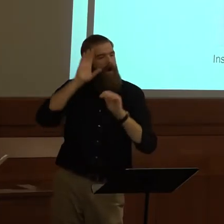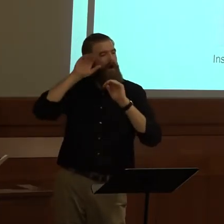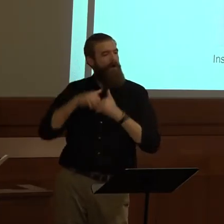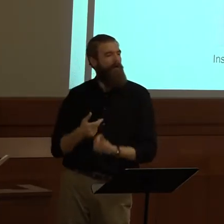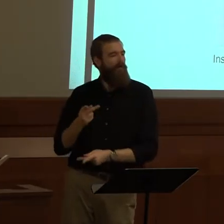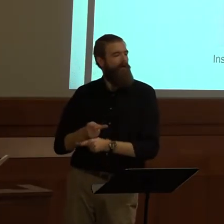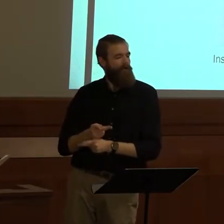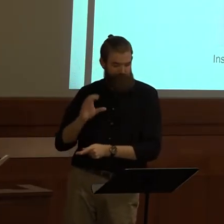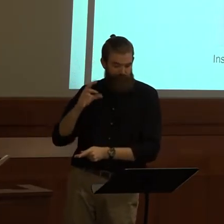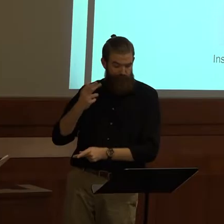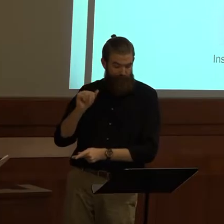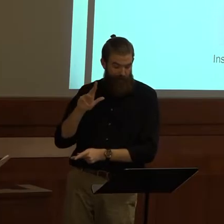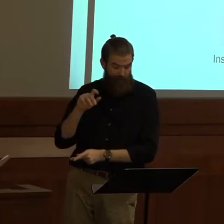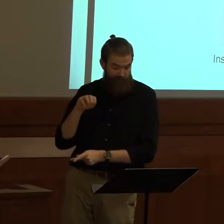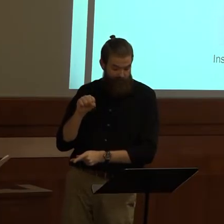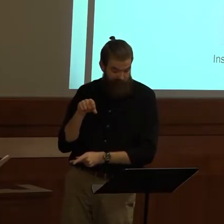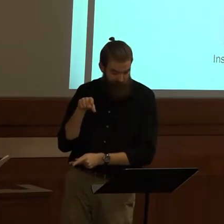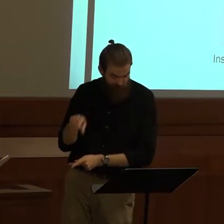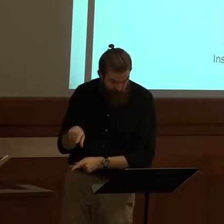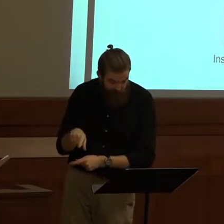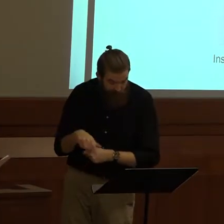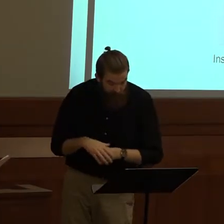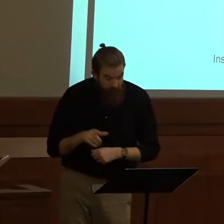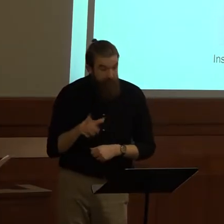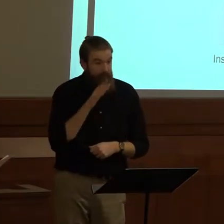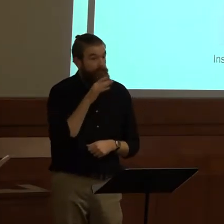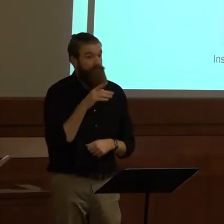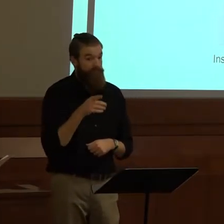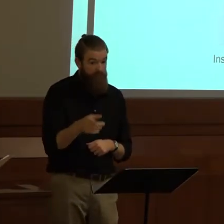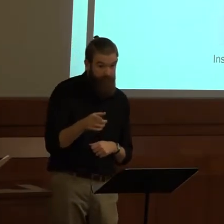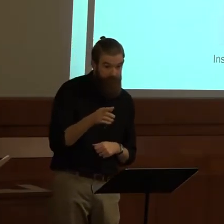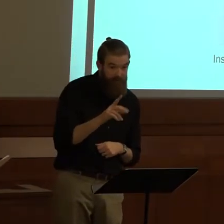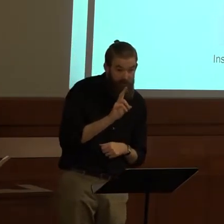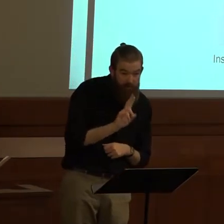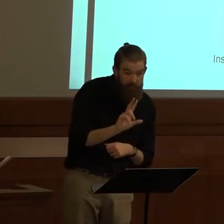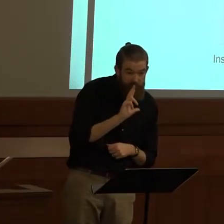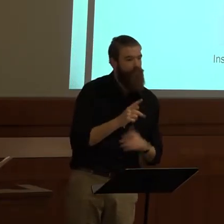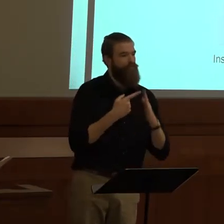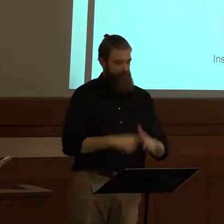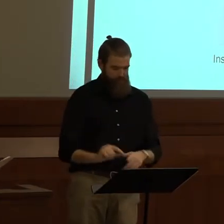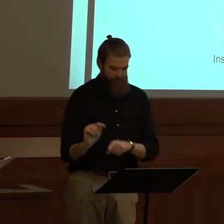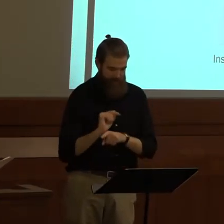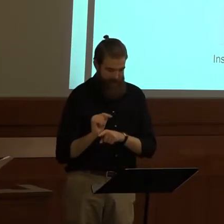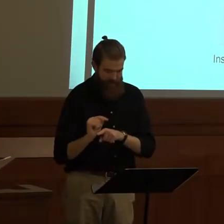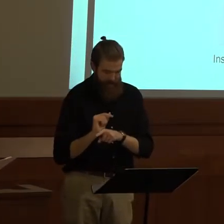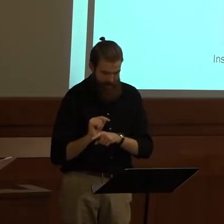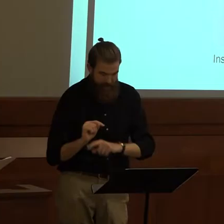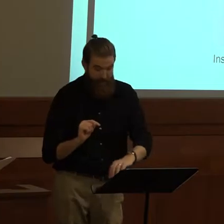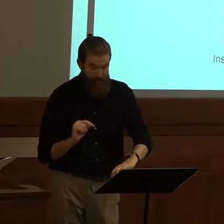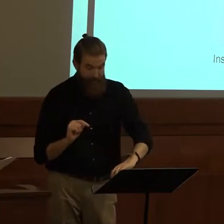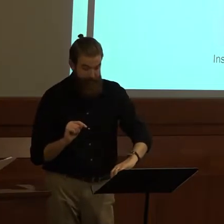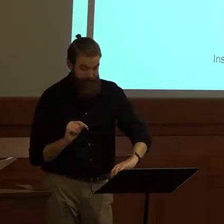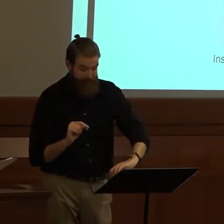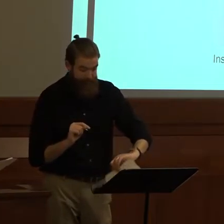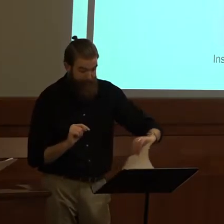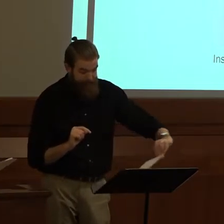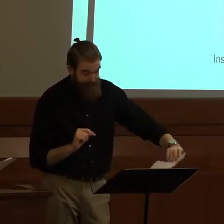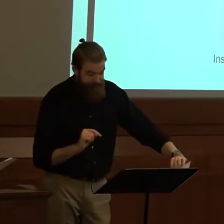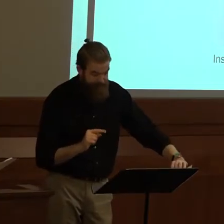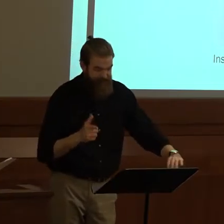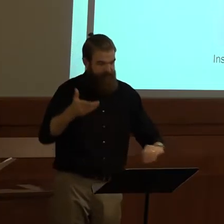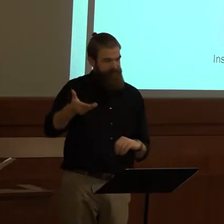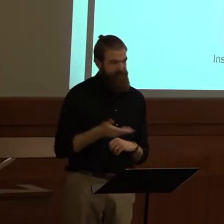pronunciation. Although there were no hearing aids at the time, Charles' rapid progress in speech indicates both the tremendous amount of time